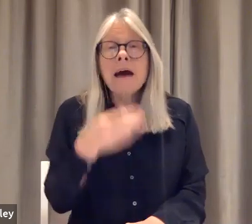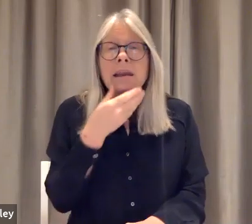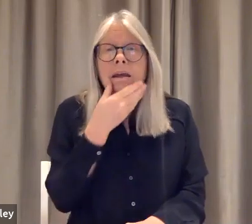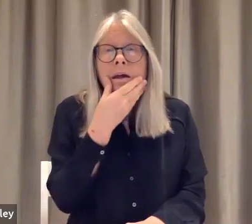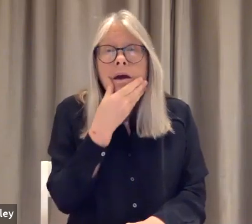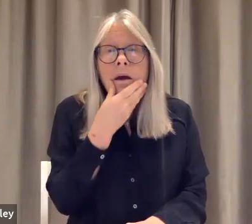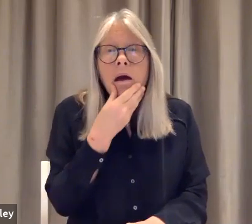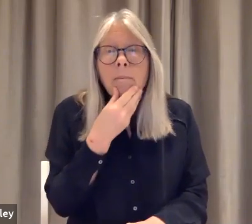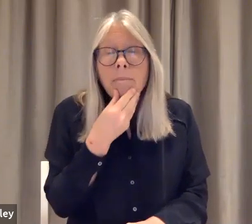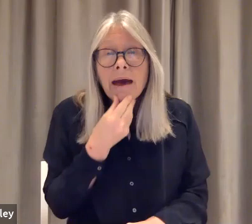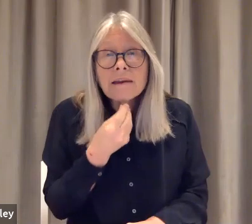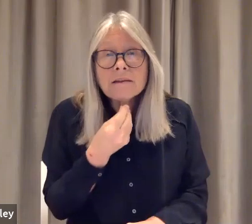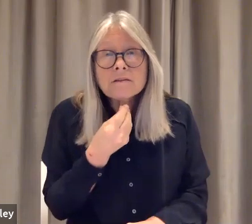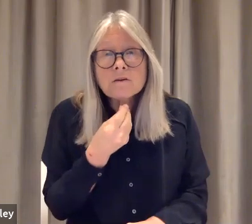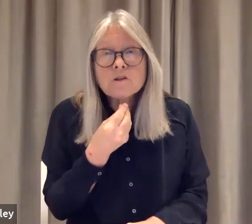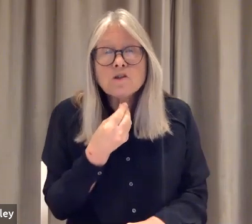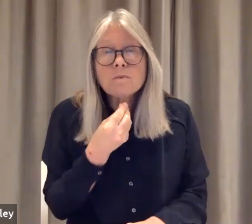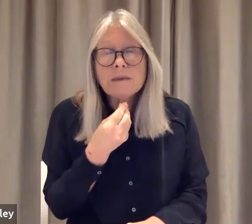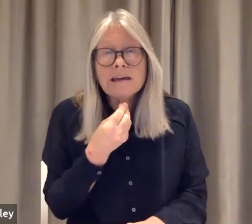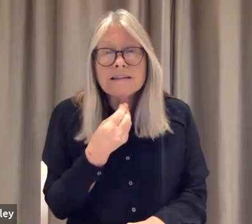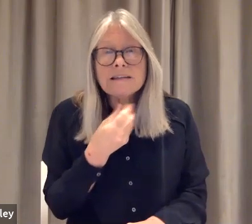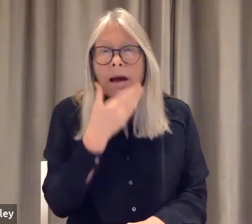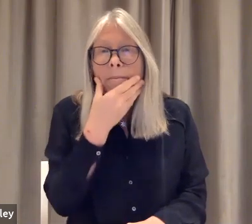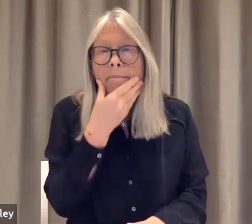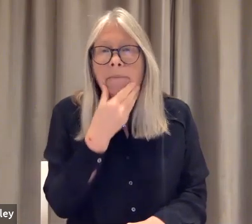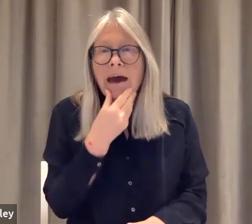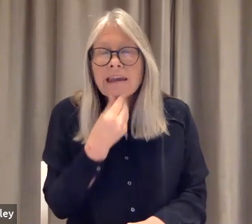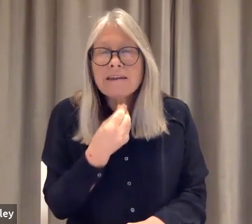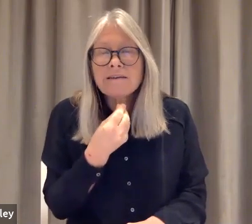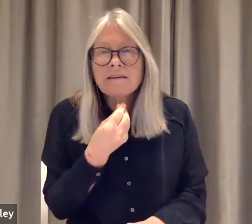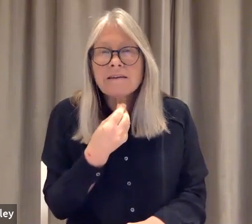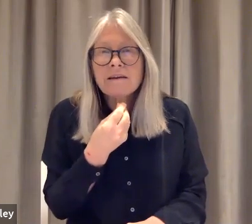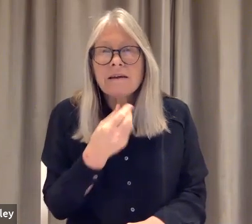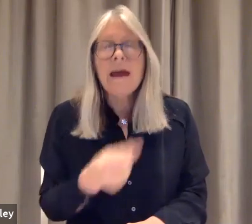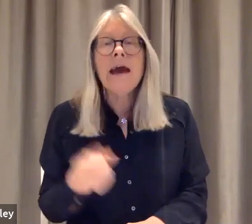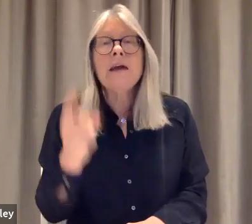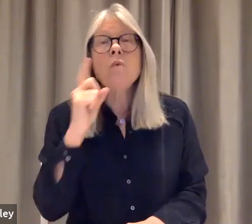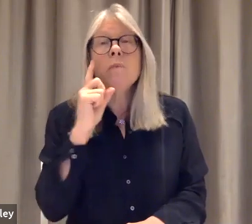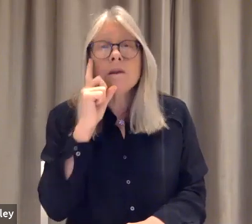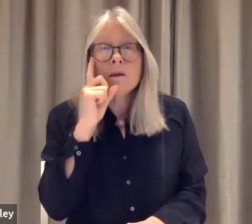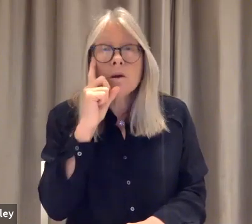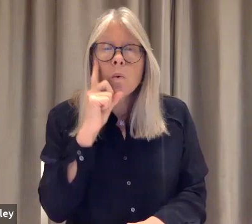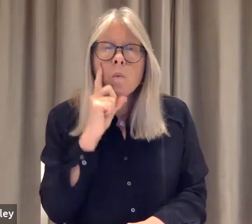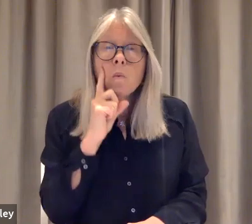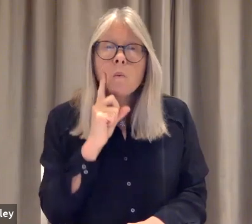man, man, got a short beard, man. And woman,